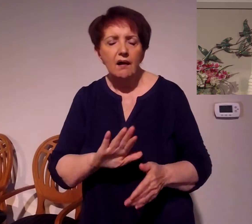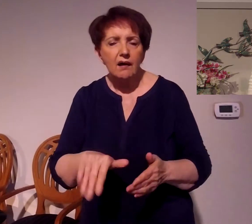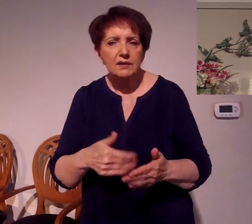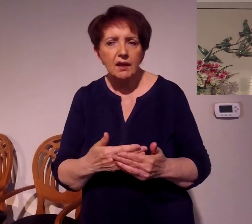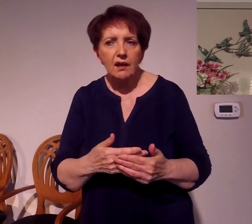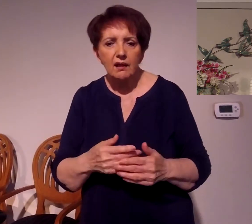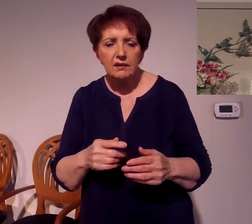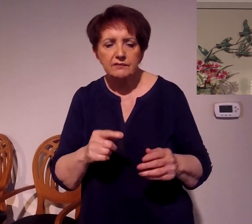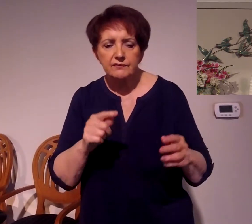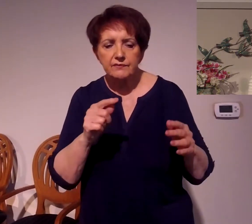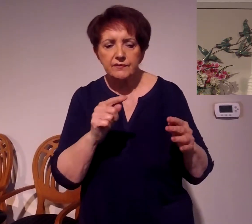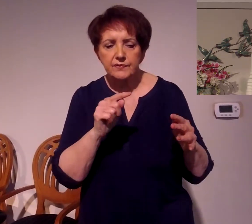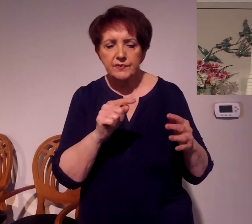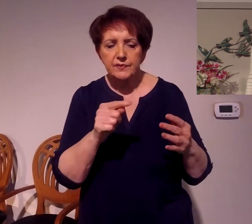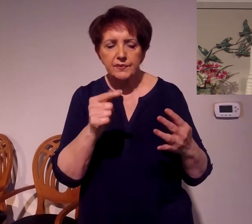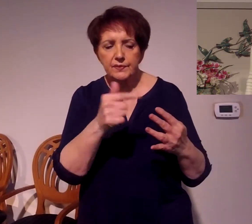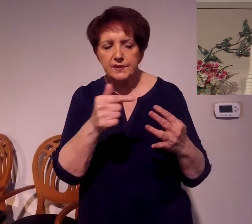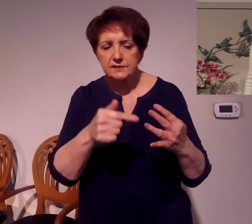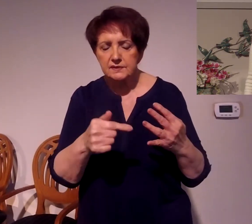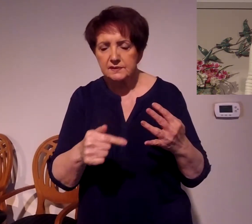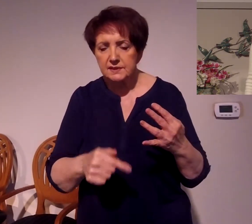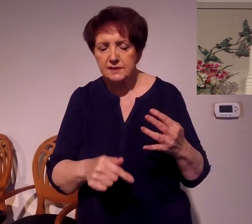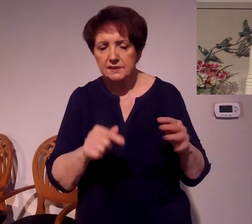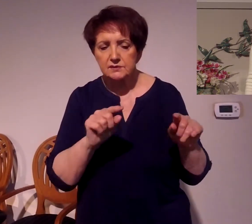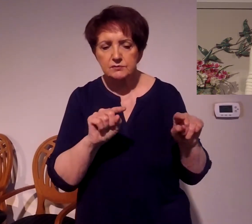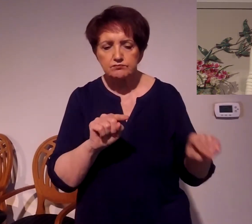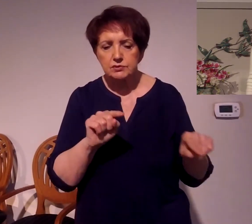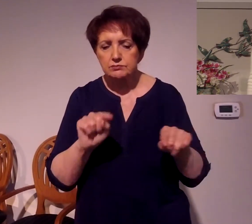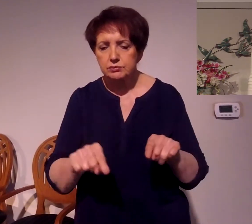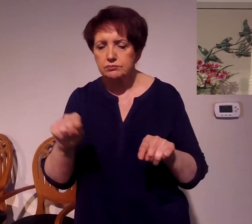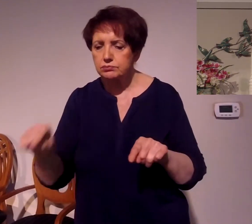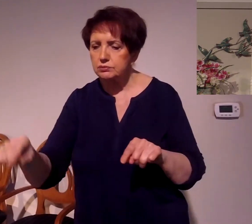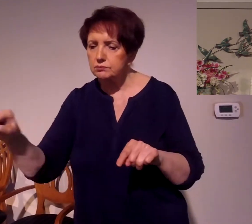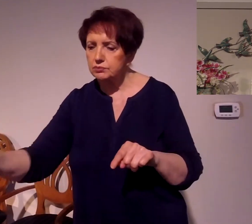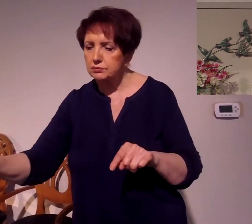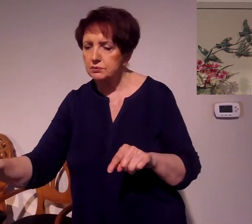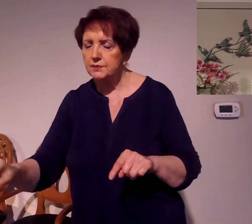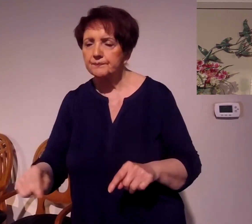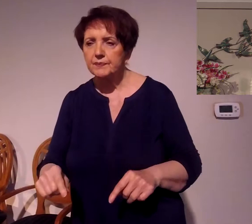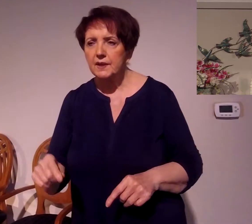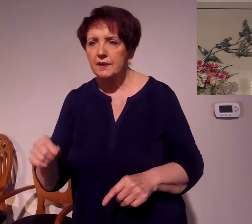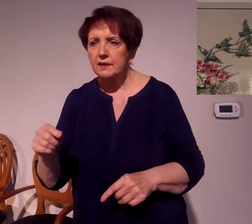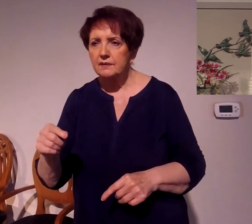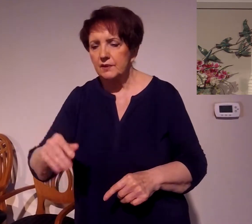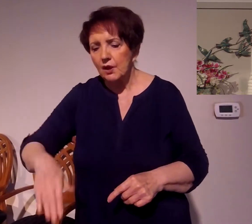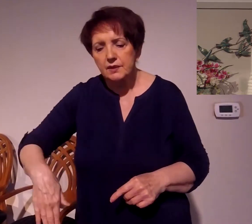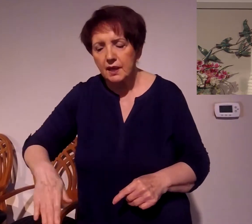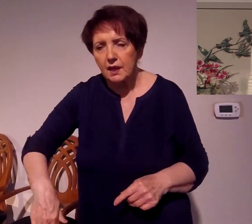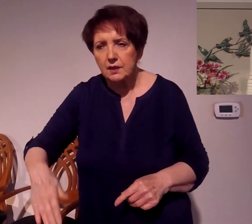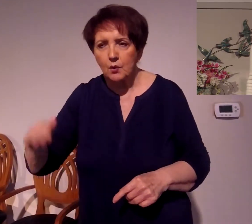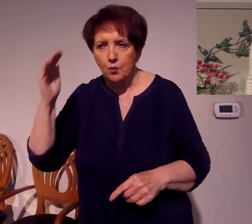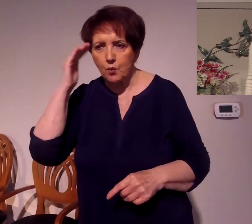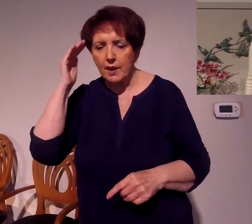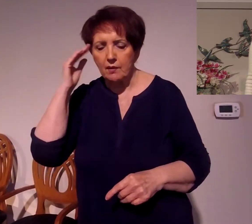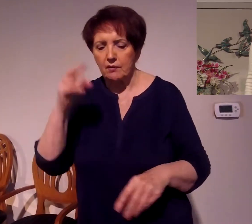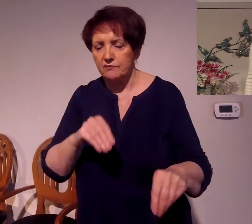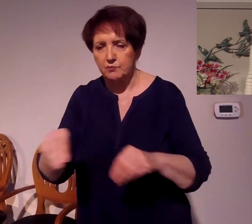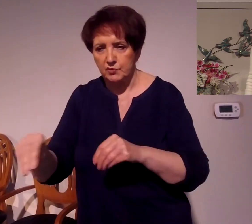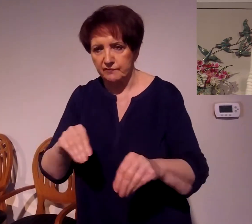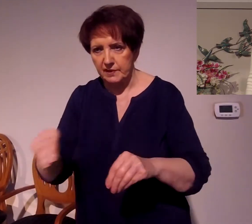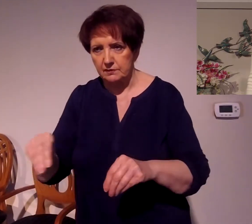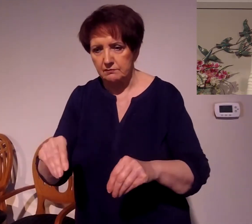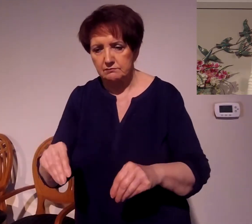no sense of the movement, that something is aware, self-aware of moving. It's